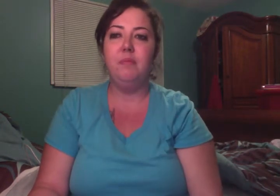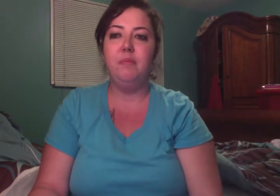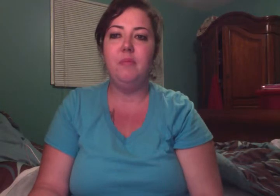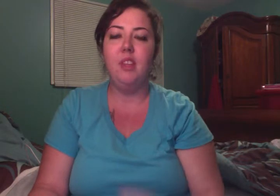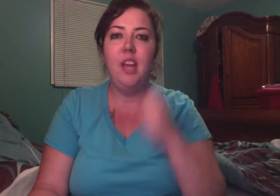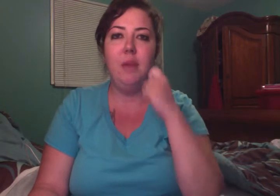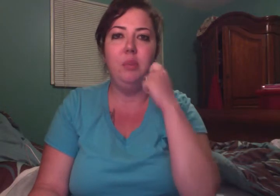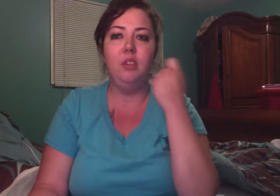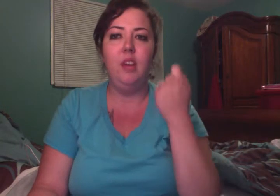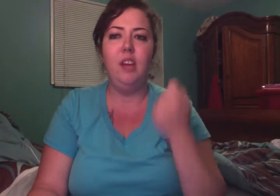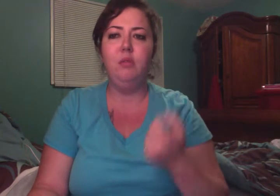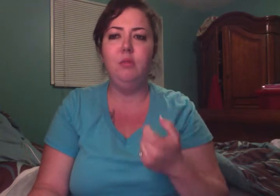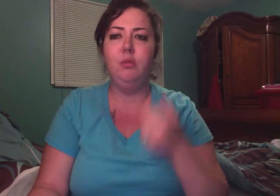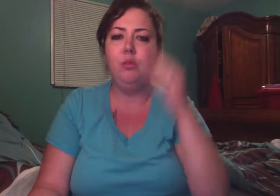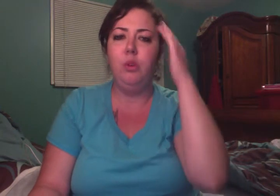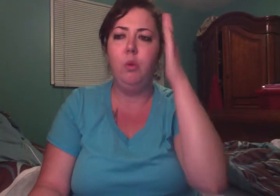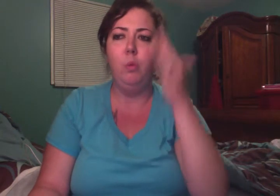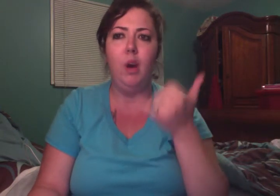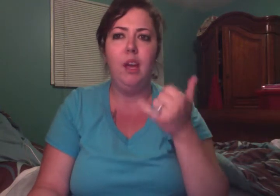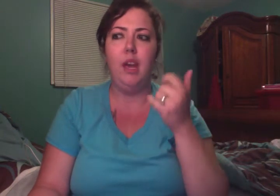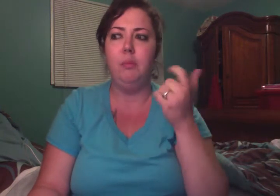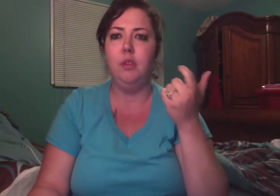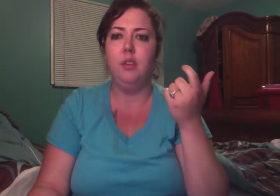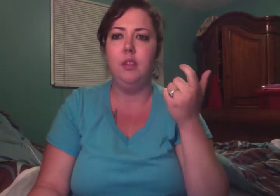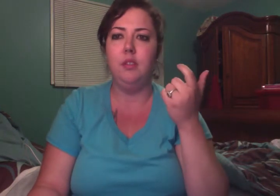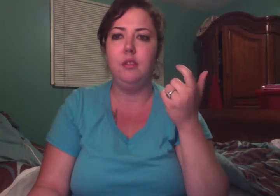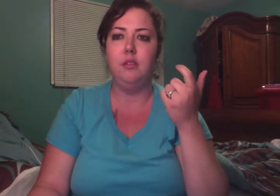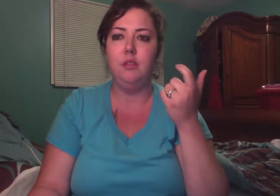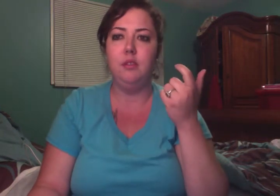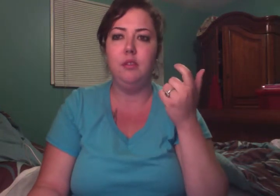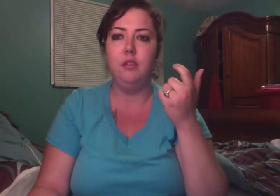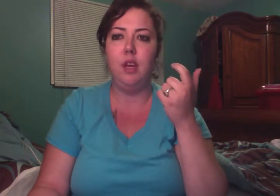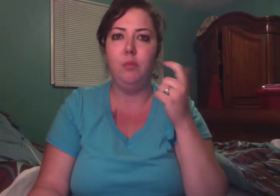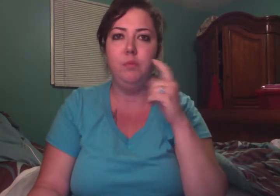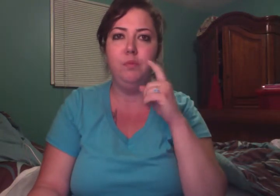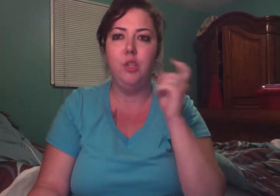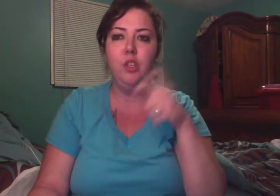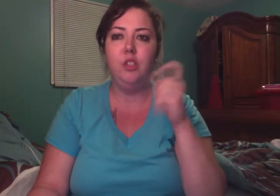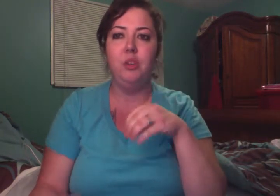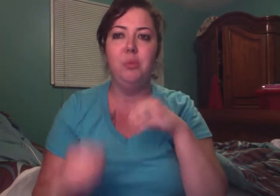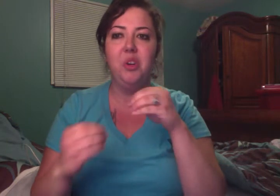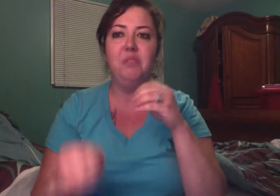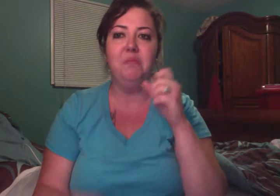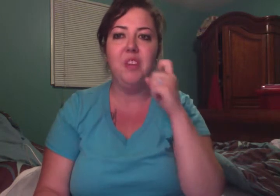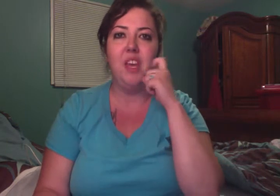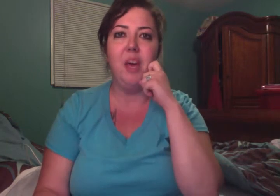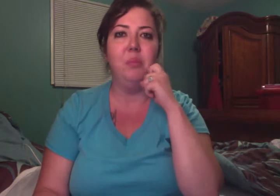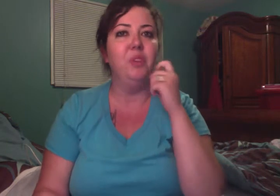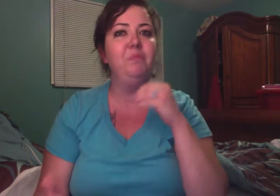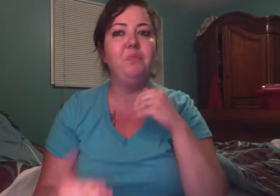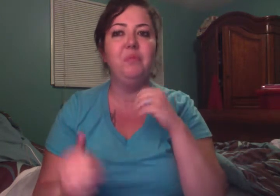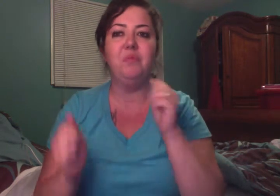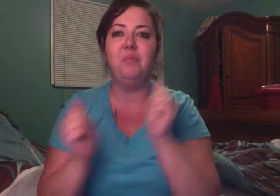And then apple. I don't know why apple is. I should have put apple